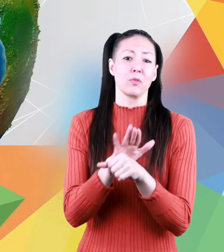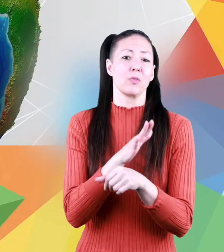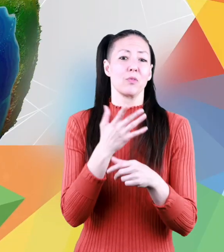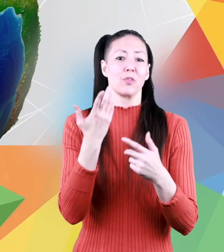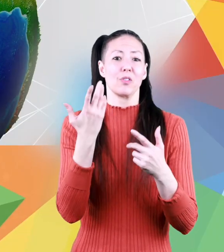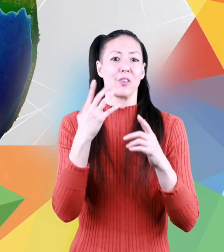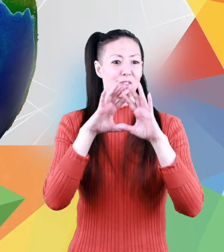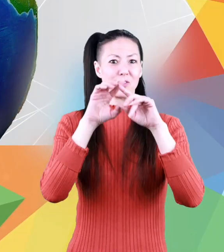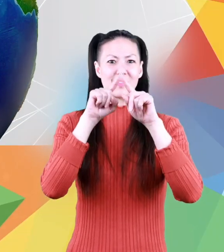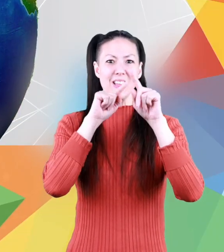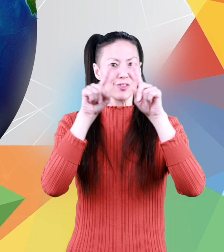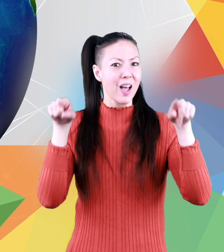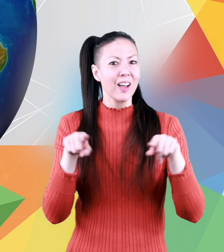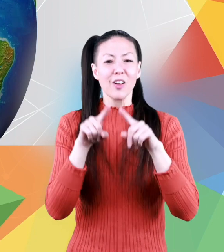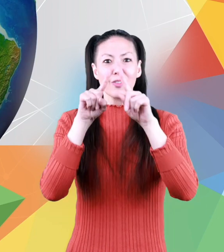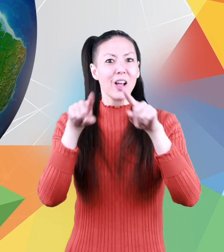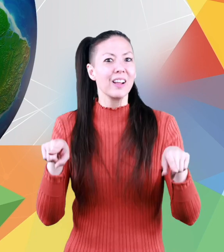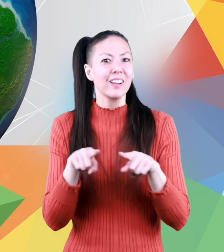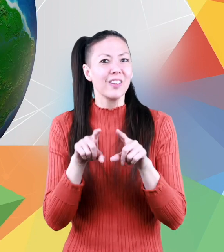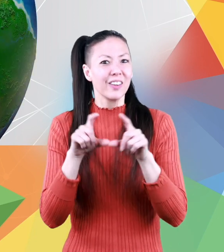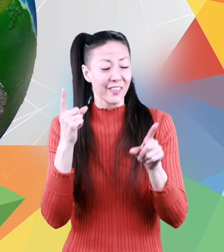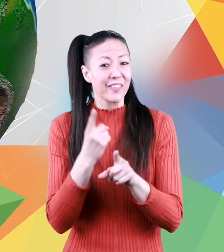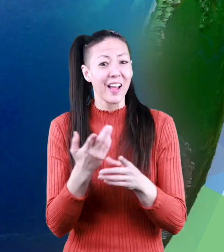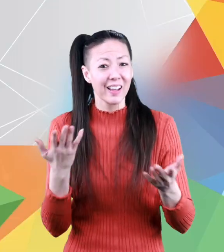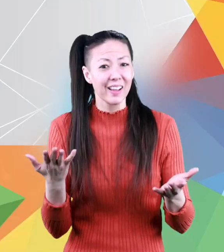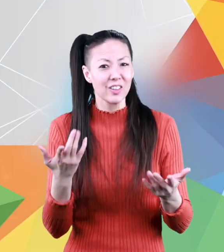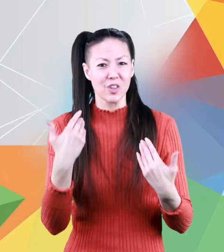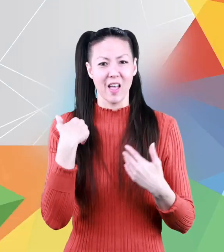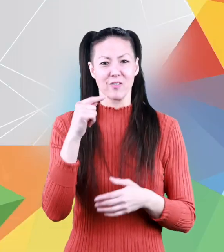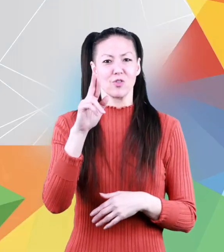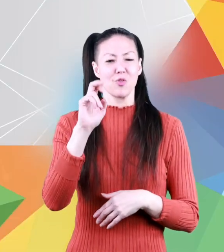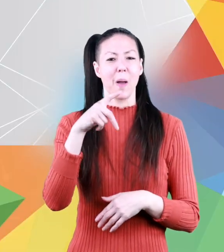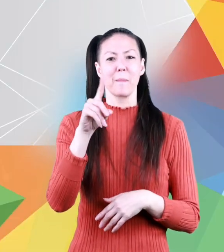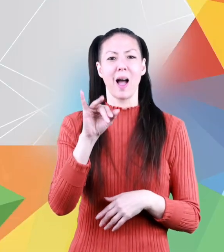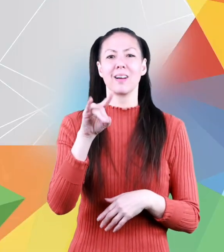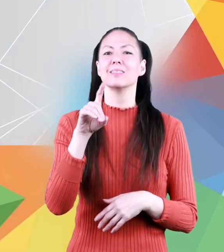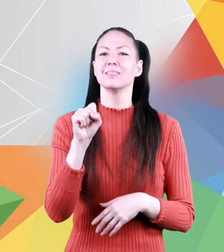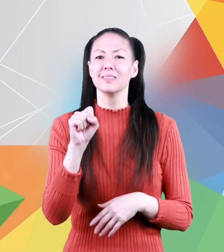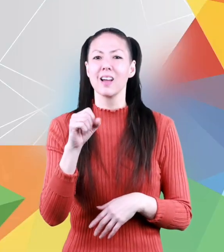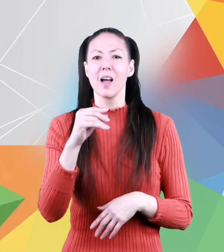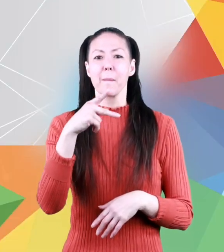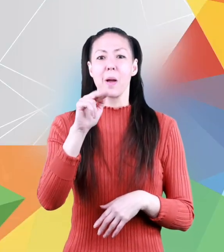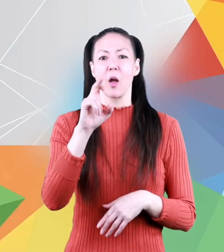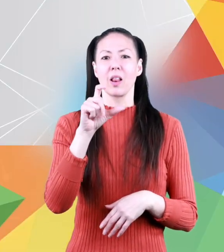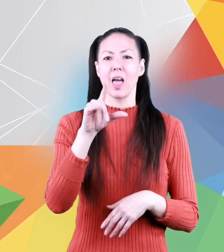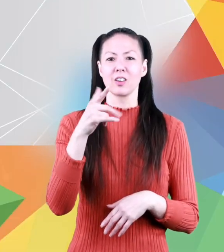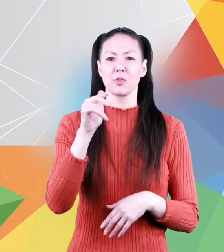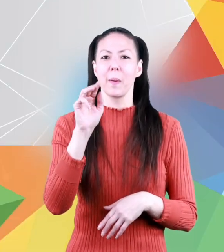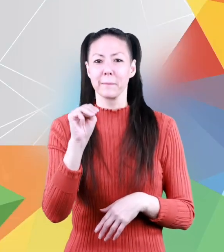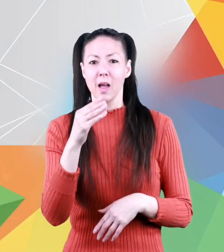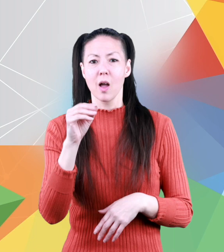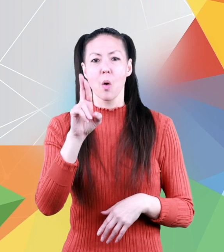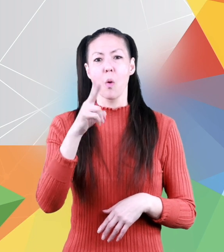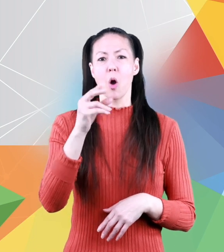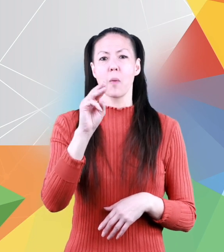rectangles squares and triangles right you've got trapezoids parallelograms rhombuses